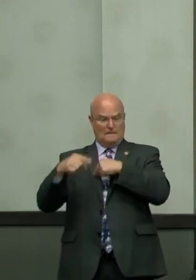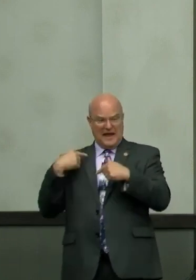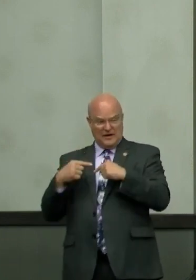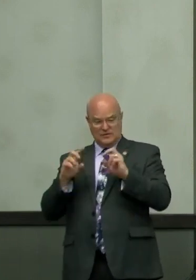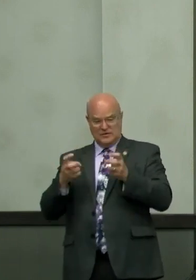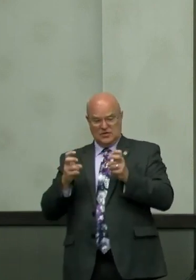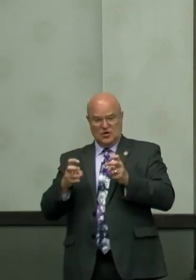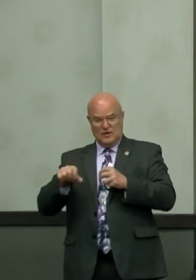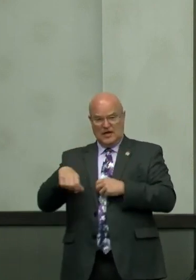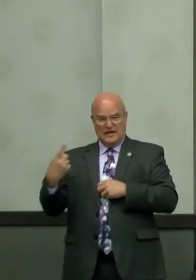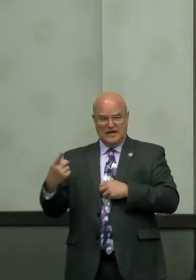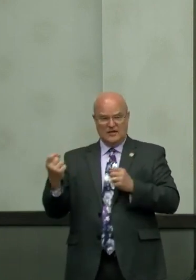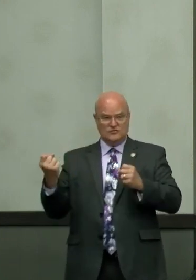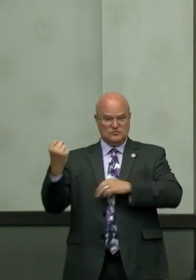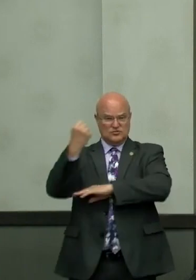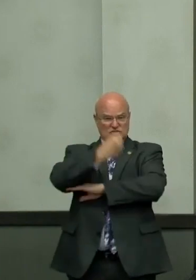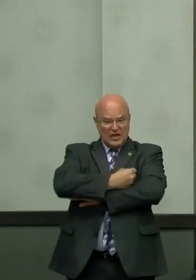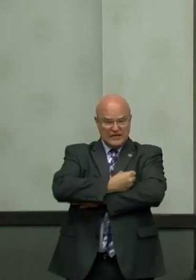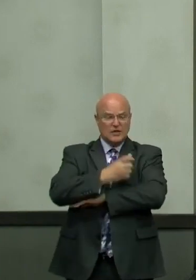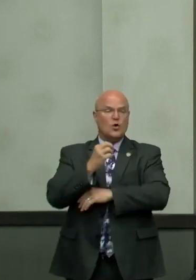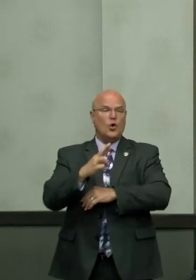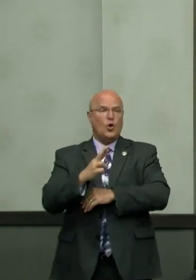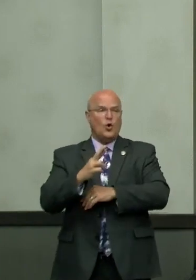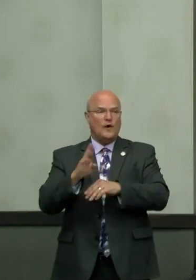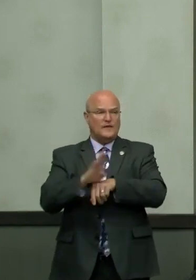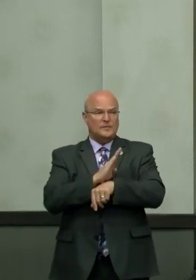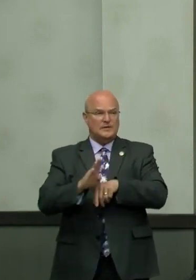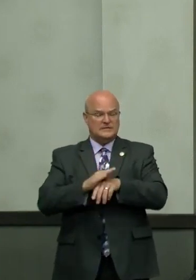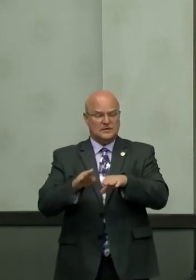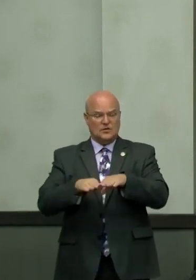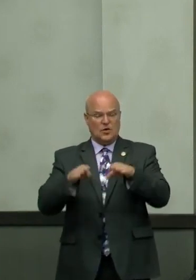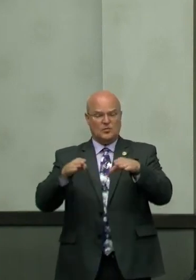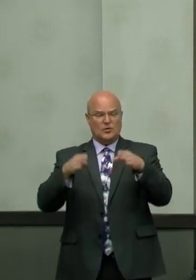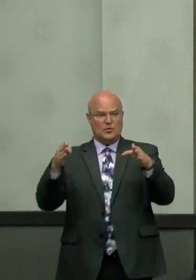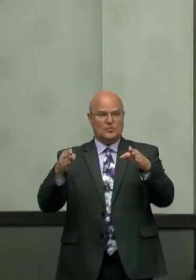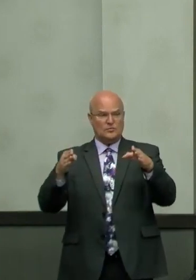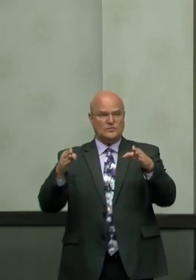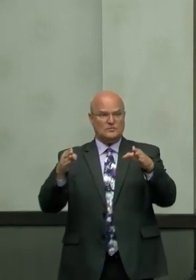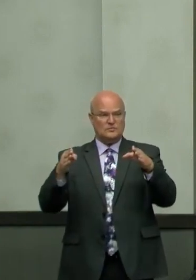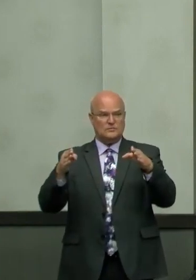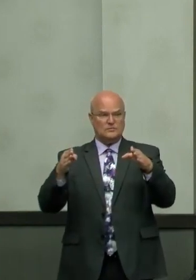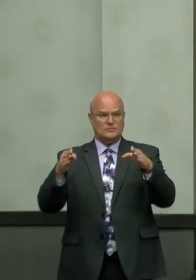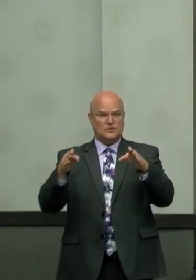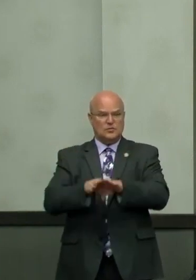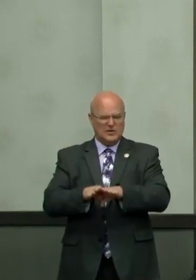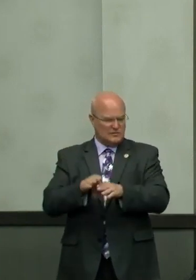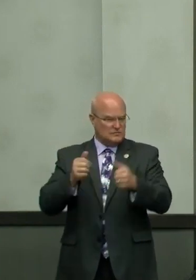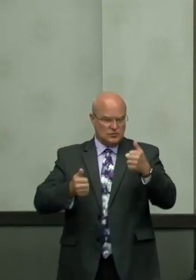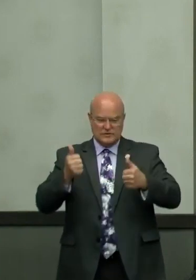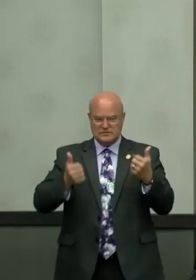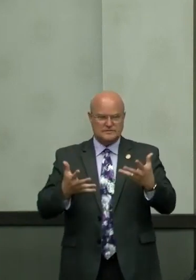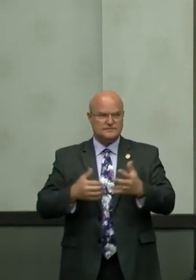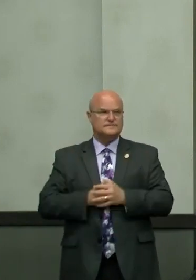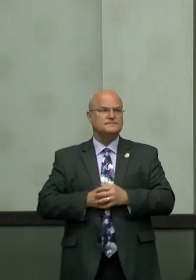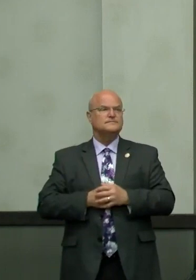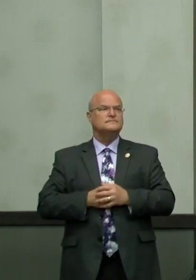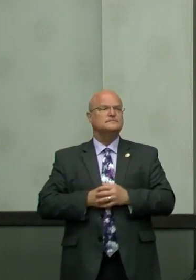backwards in terms of another full shutdown? Will these businesses that are reopening be closing back down again?